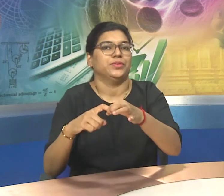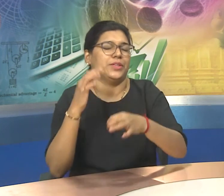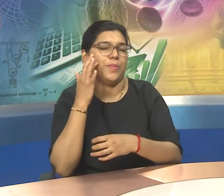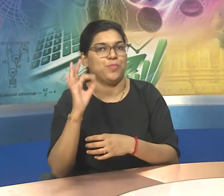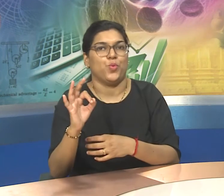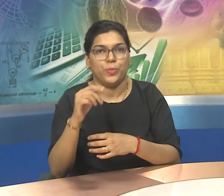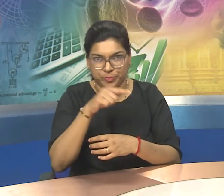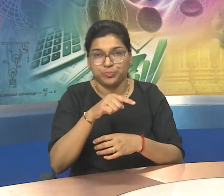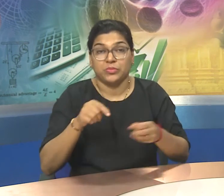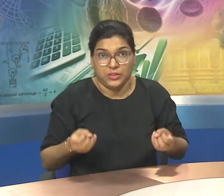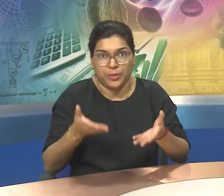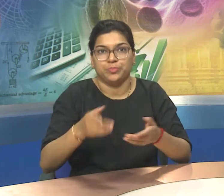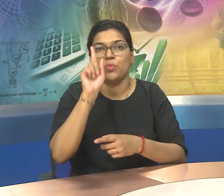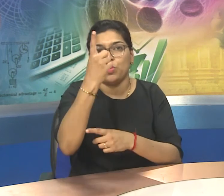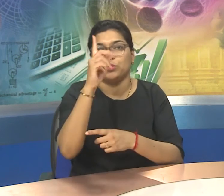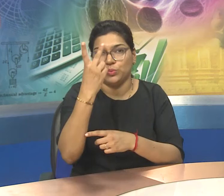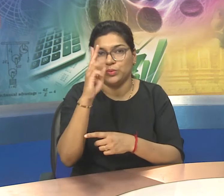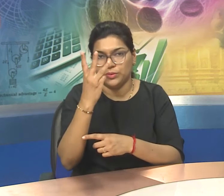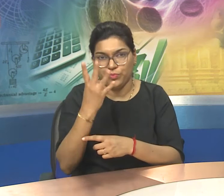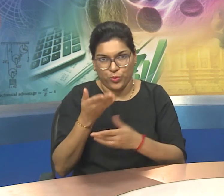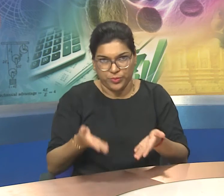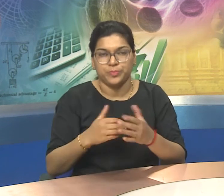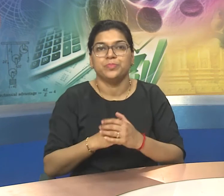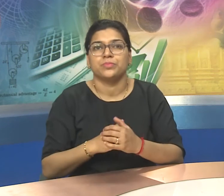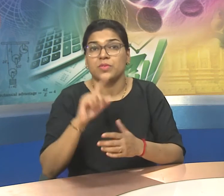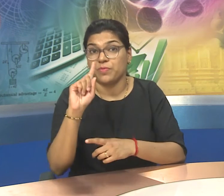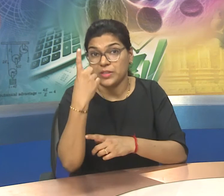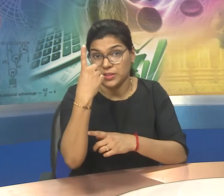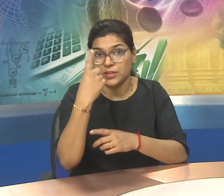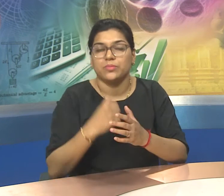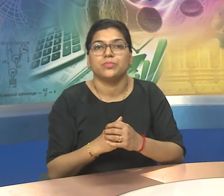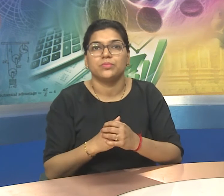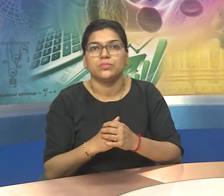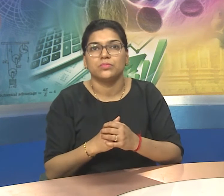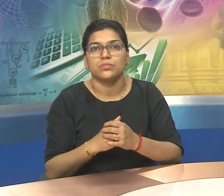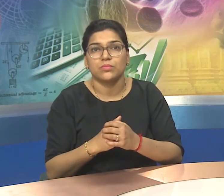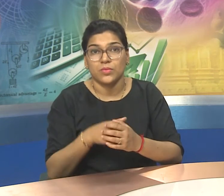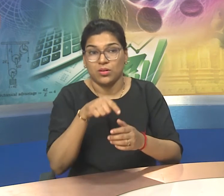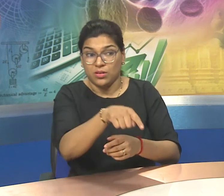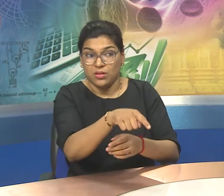some rule you need to remember. We will do examples first.